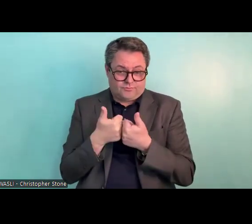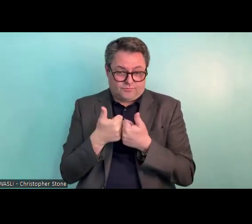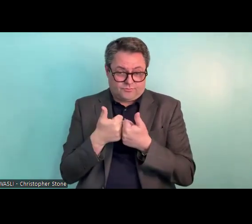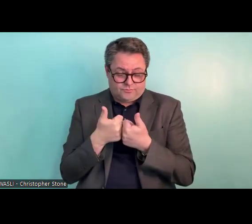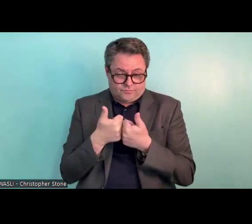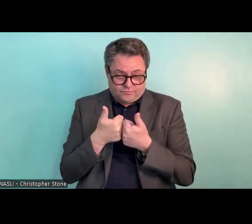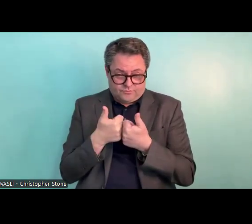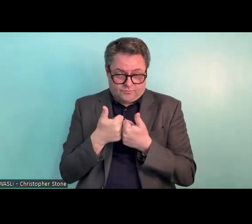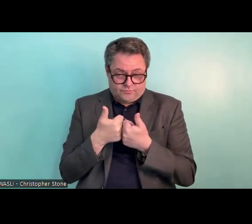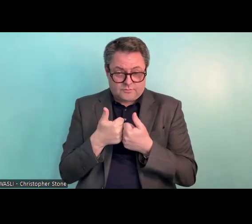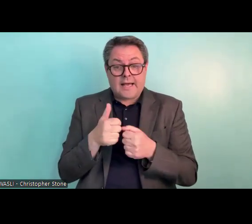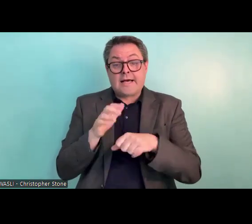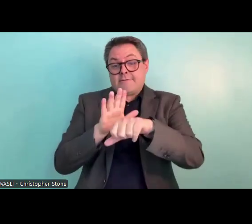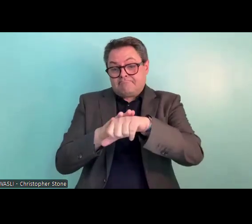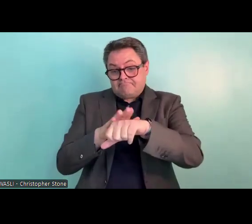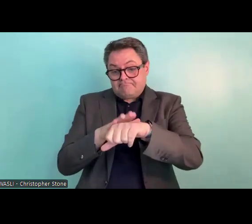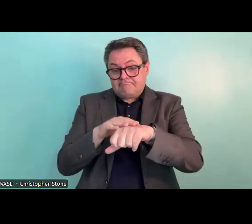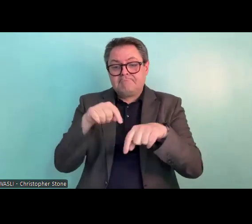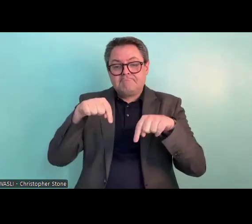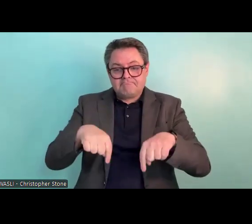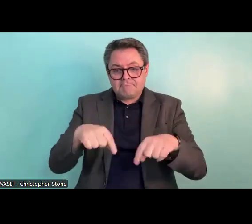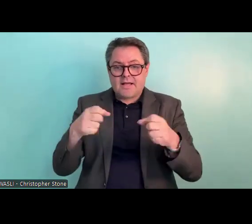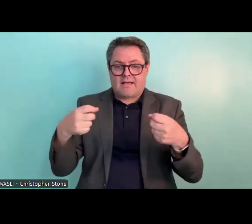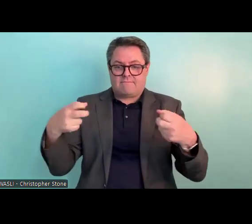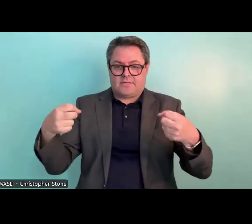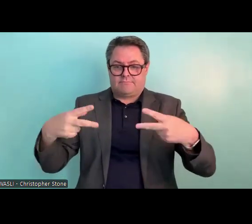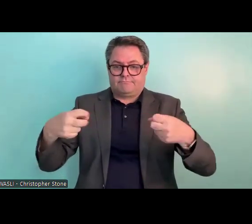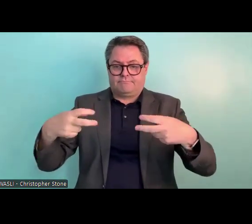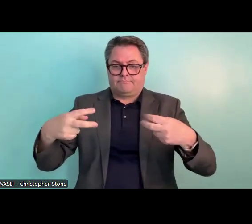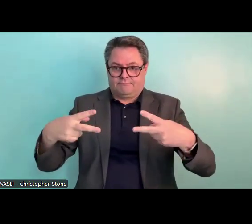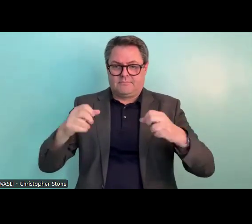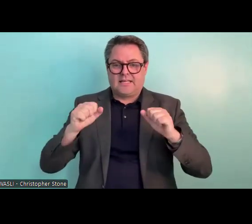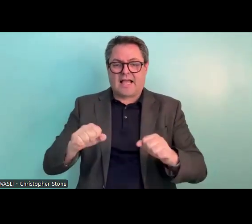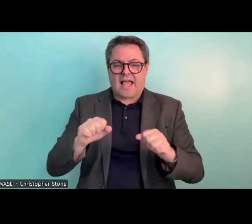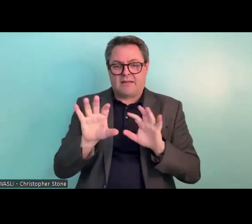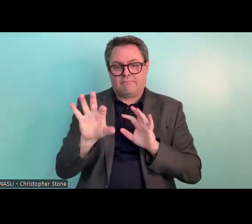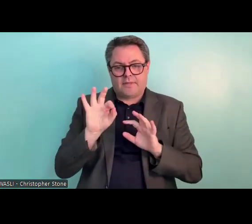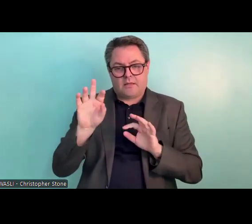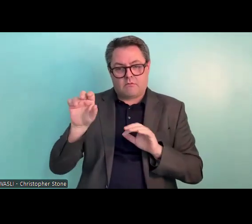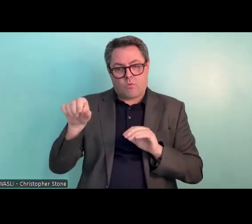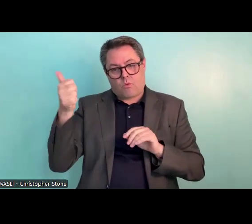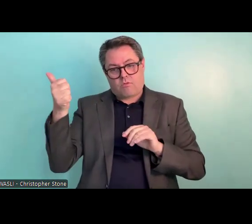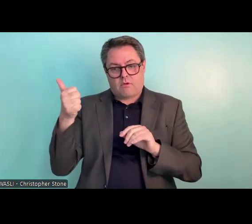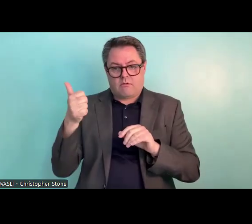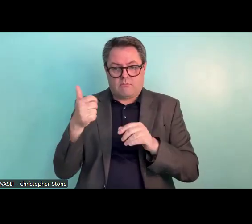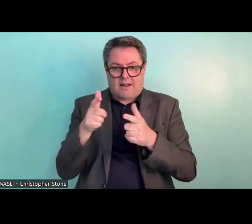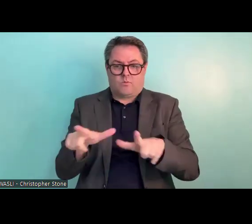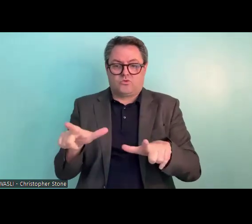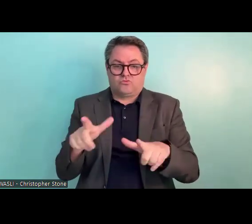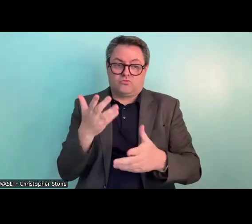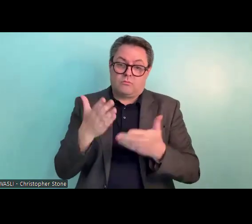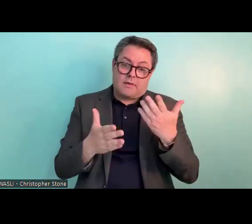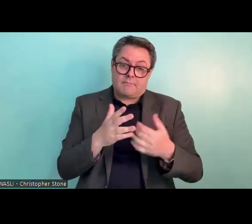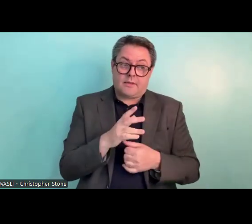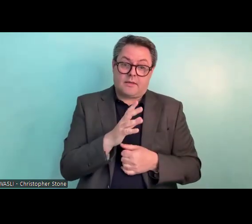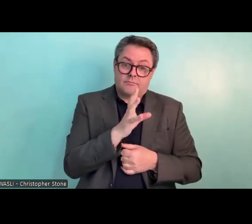options there around which you can pick the language that you would like to listen to the interpretation in. We also have captions, and again, you can pick